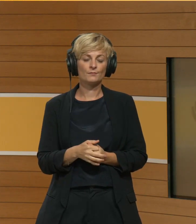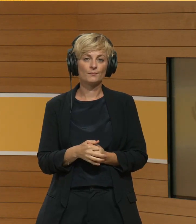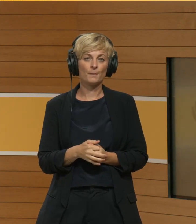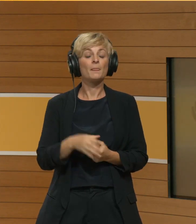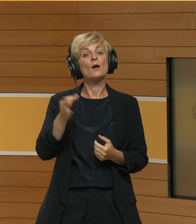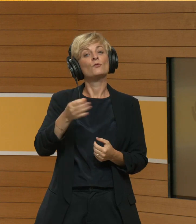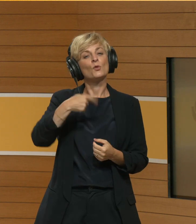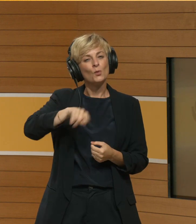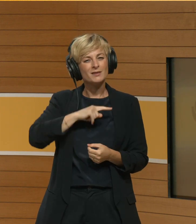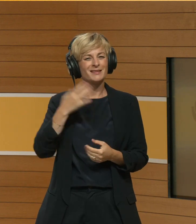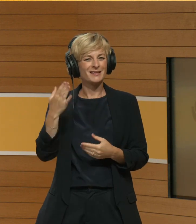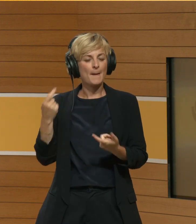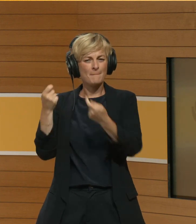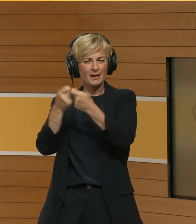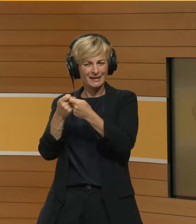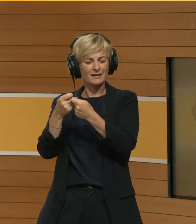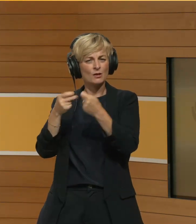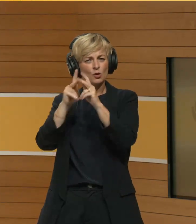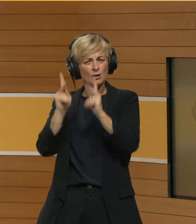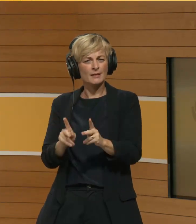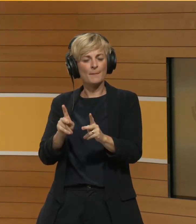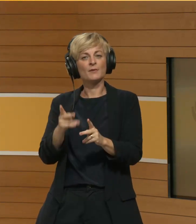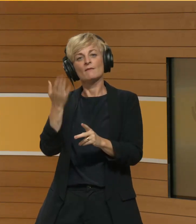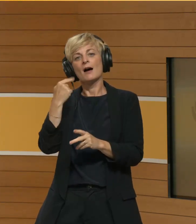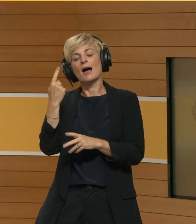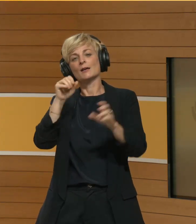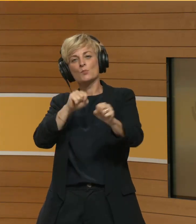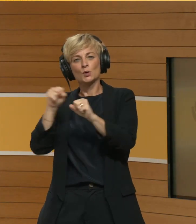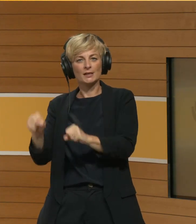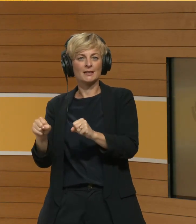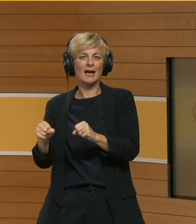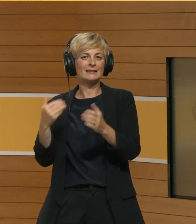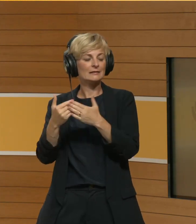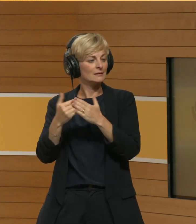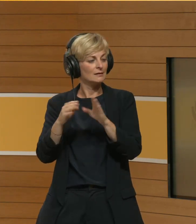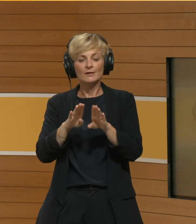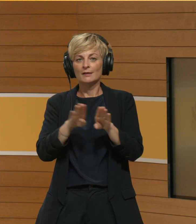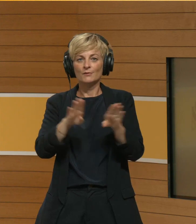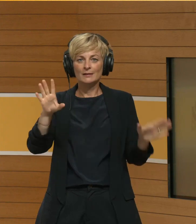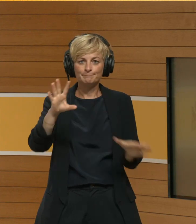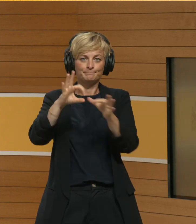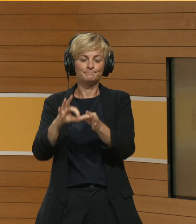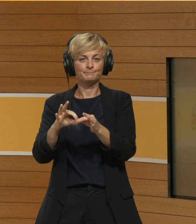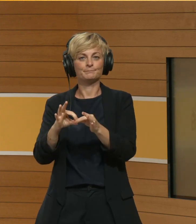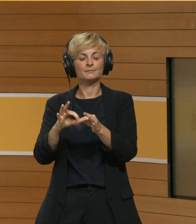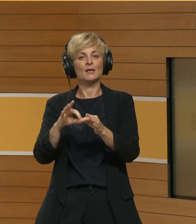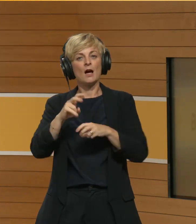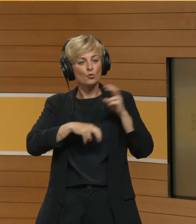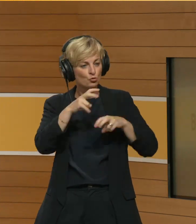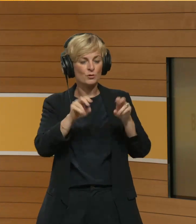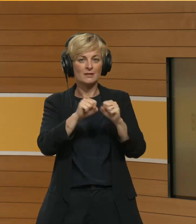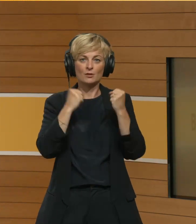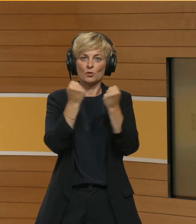of sort of building upon the fact that staff were open